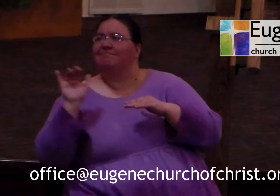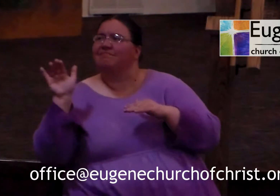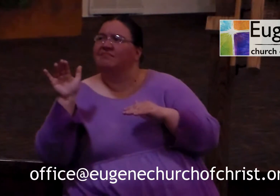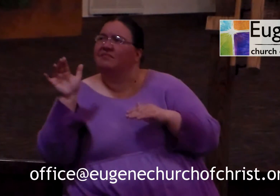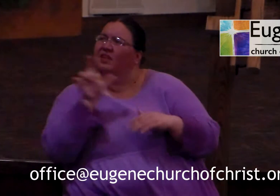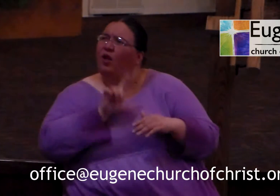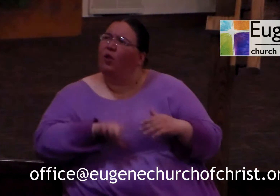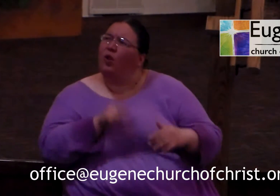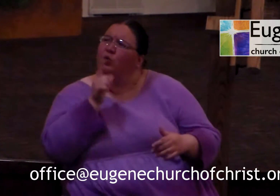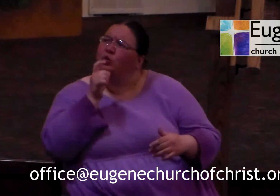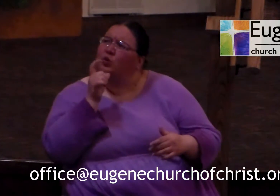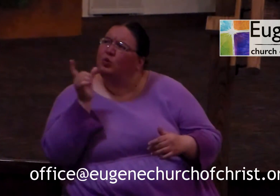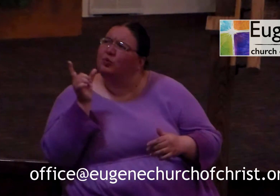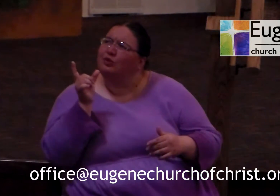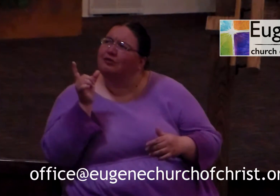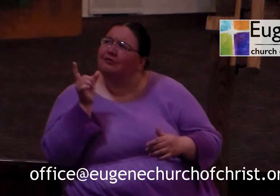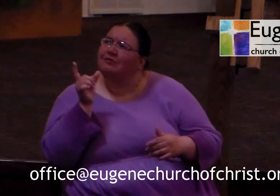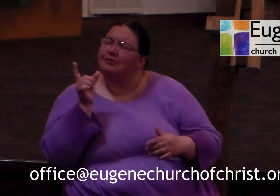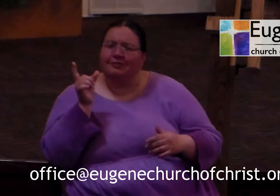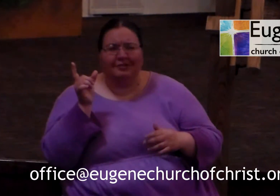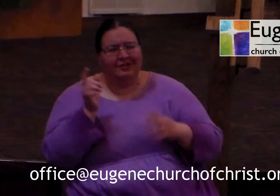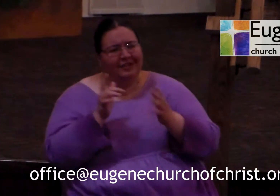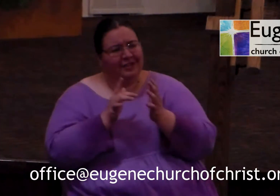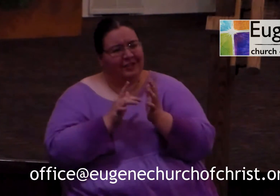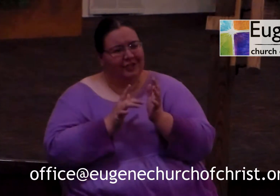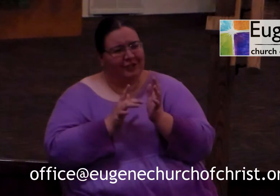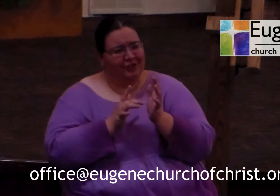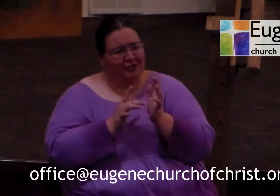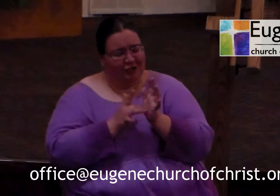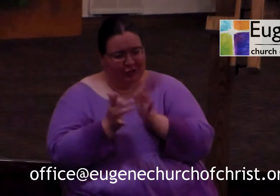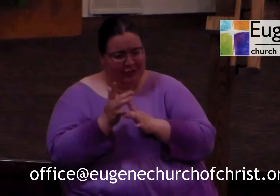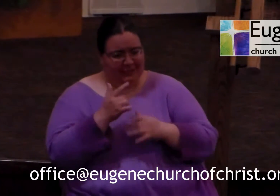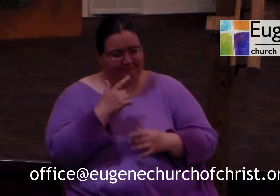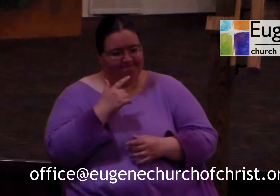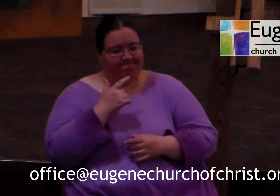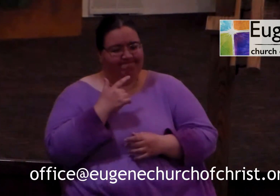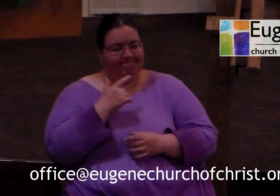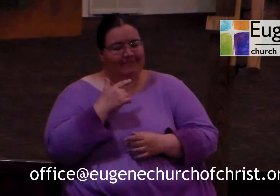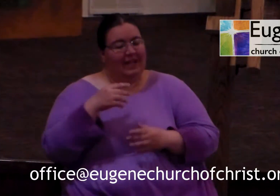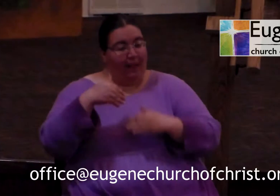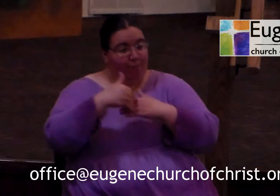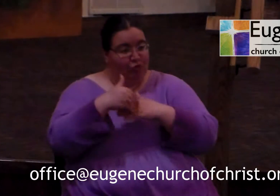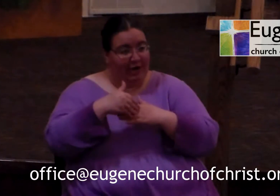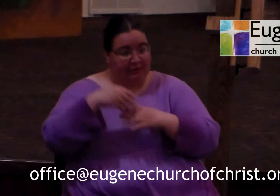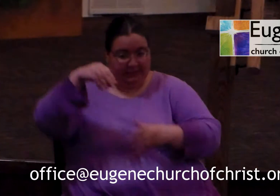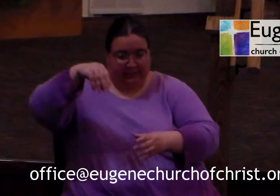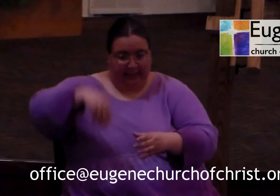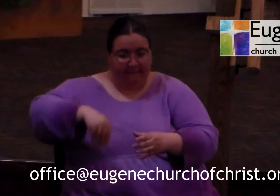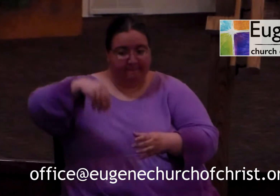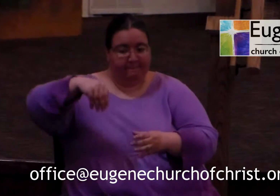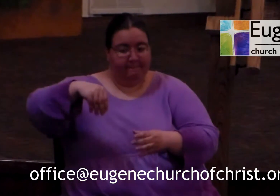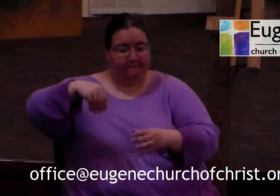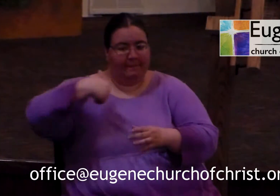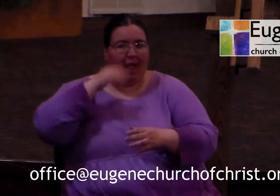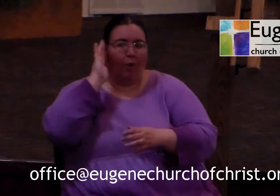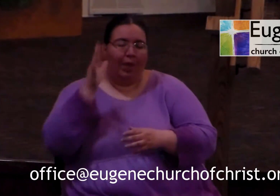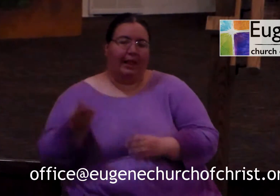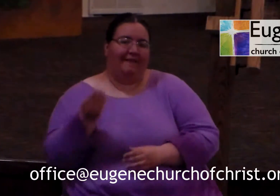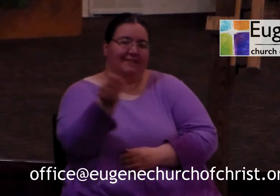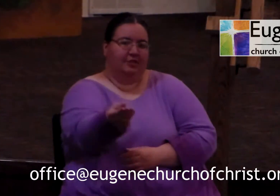to whom I will give this piece of bread when I have dipped it in the dish." Then dipping the piece of bread, and you can just see the drama. If we were